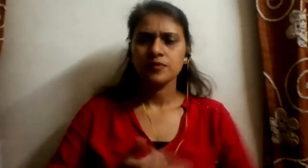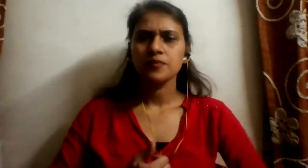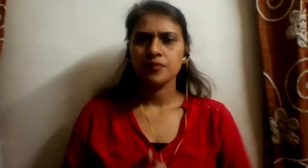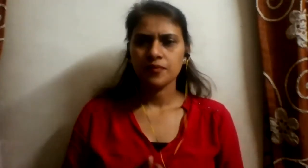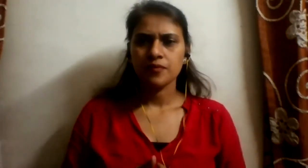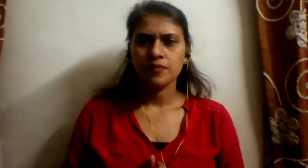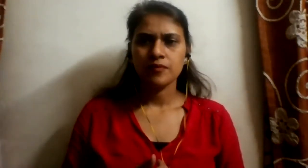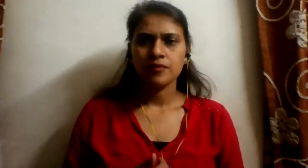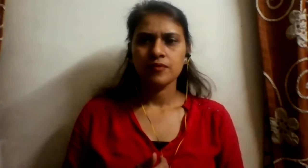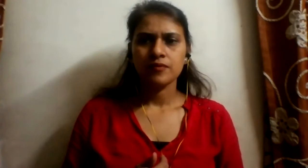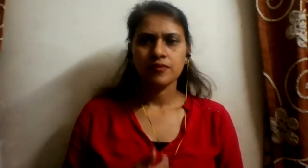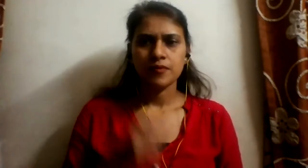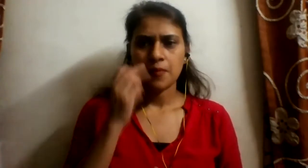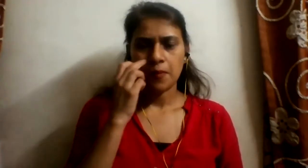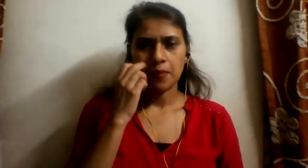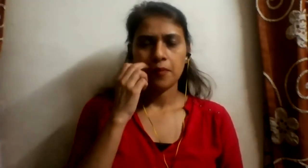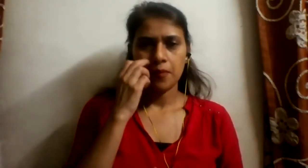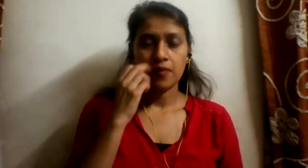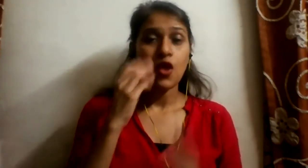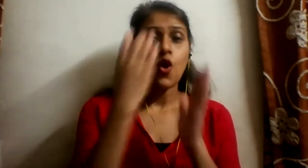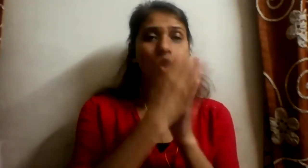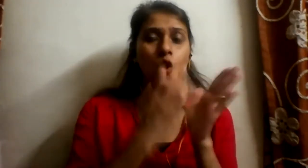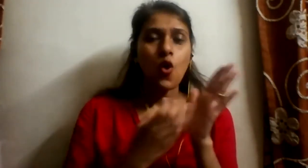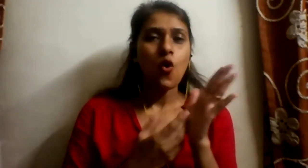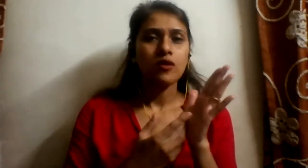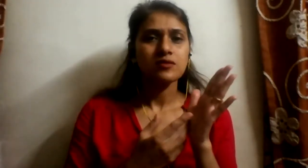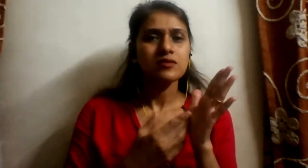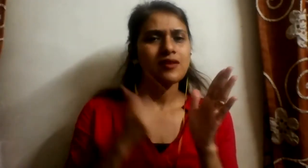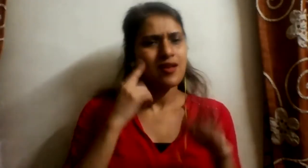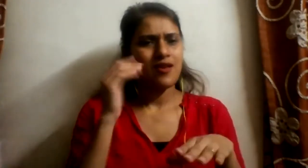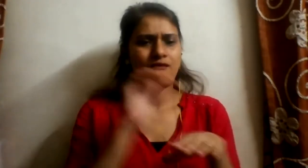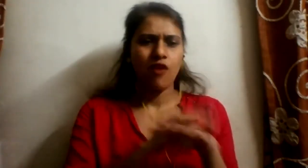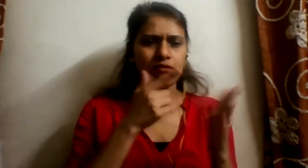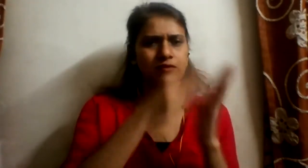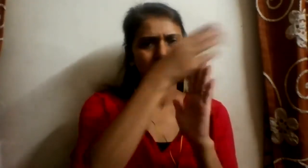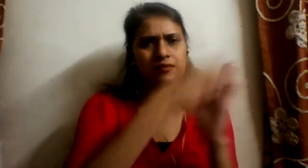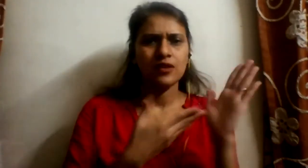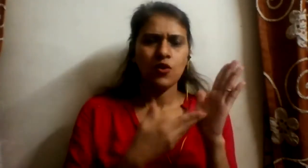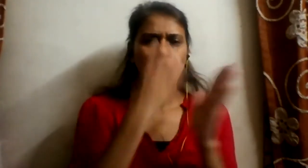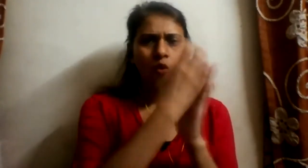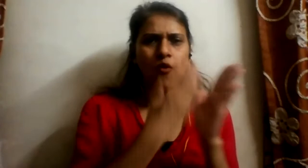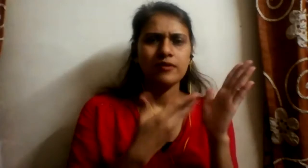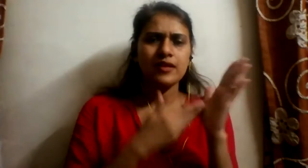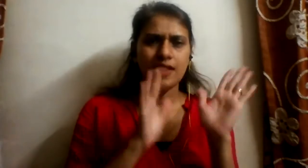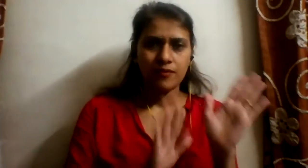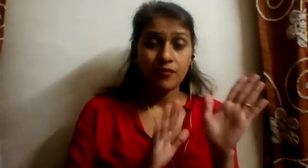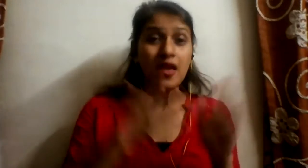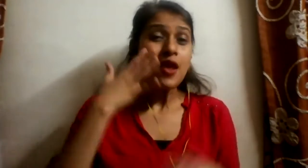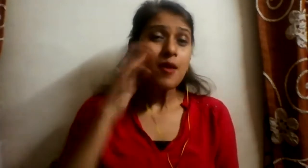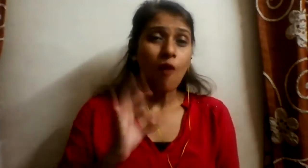accessible. The posts are identified. So then in that case, if you remember that important case,